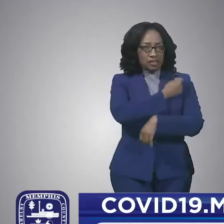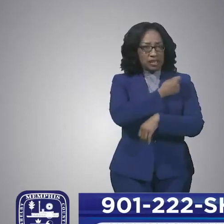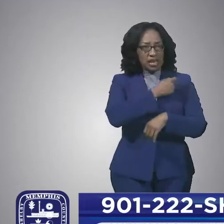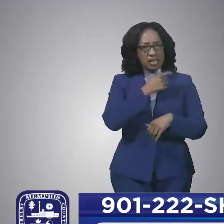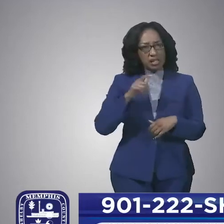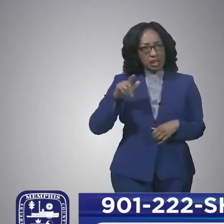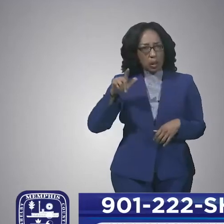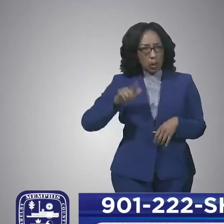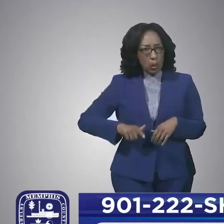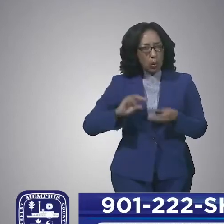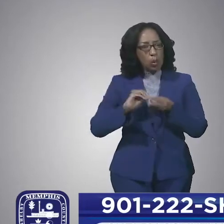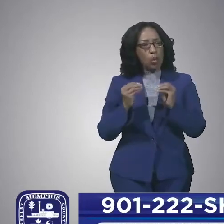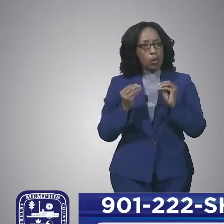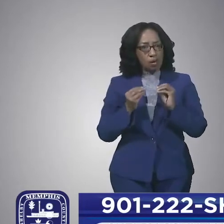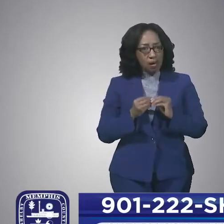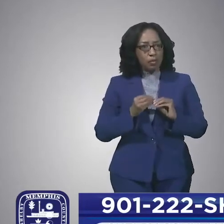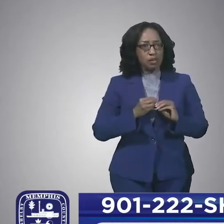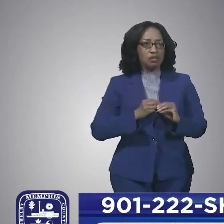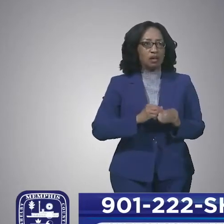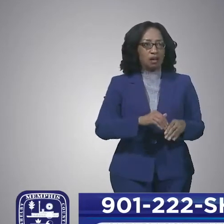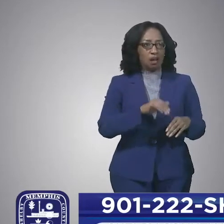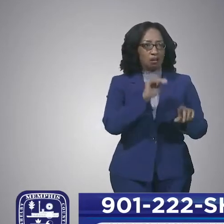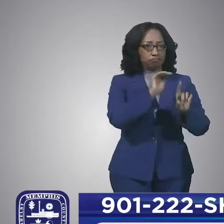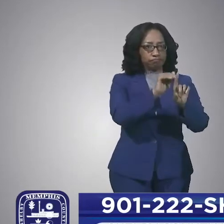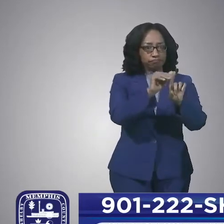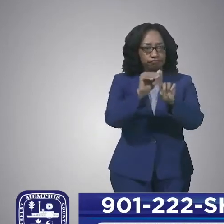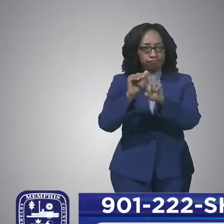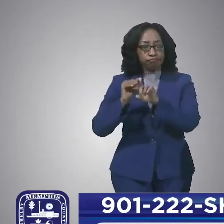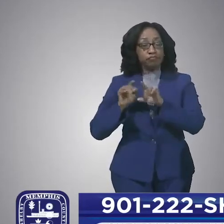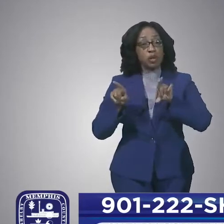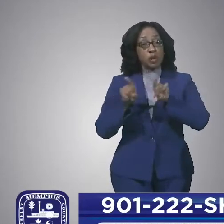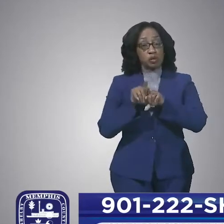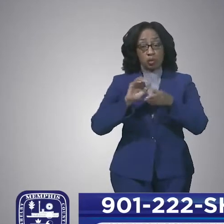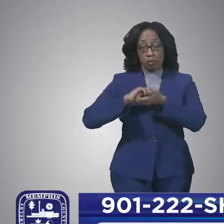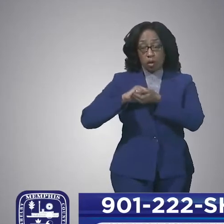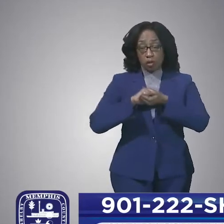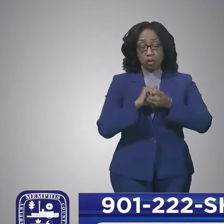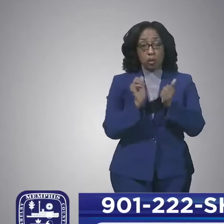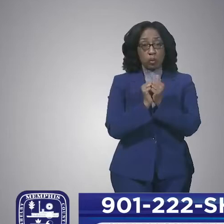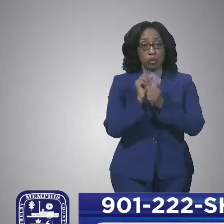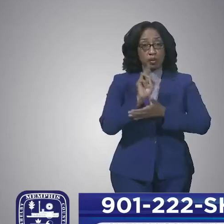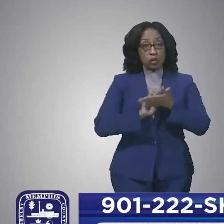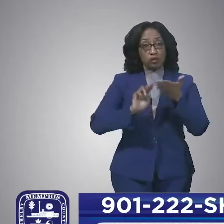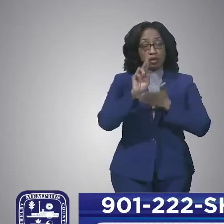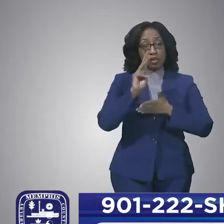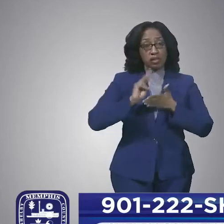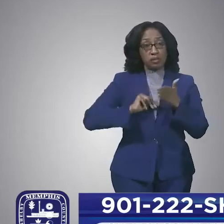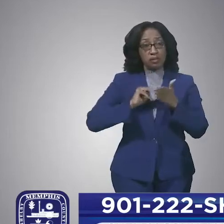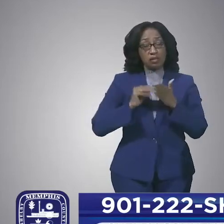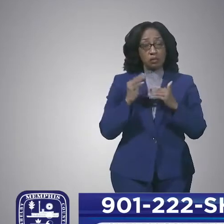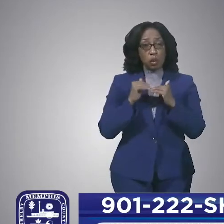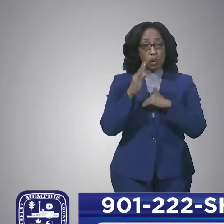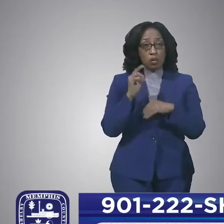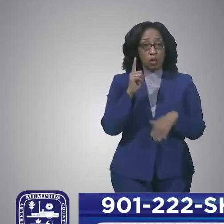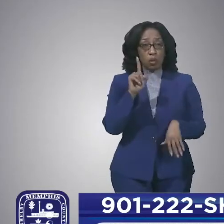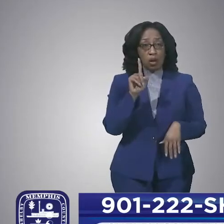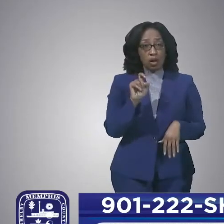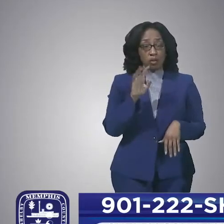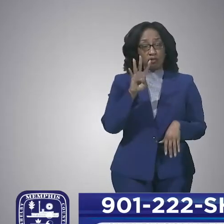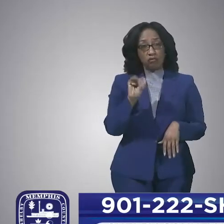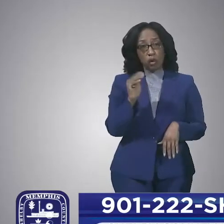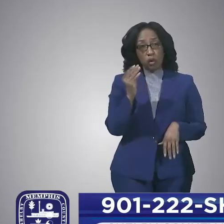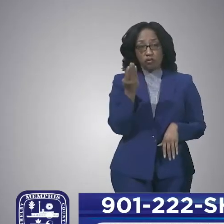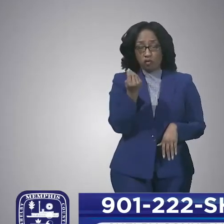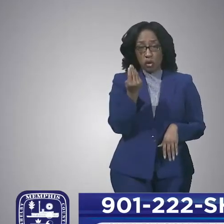that they have done. In our partnership with the University of Memphis, we have made now more than 114,000 phone calls